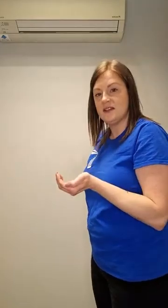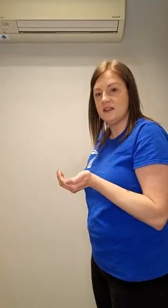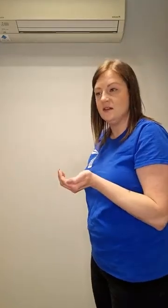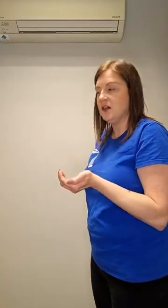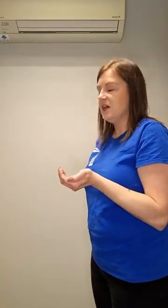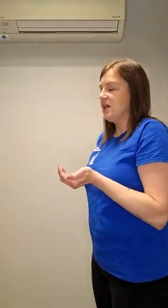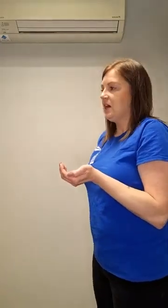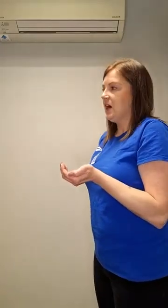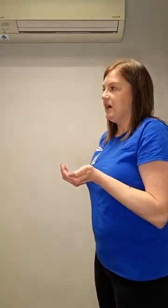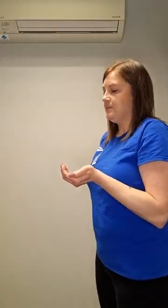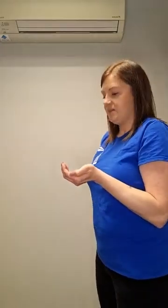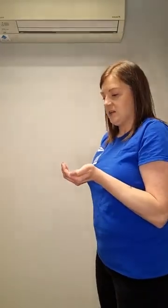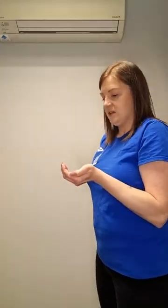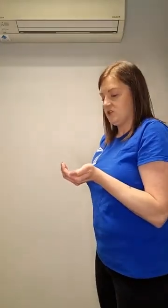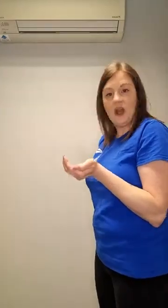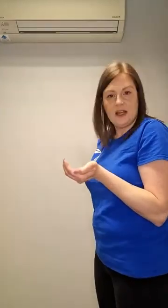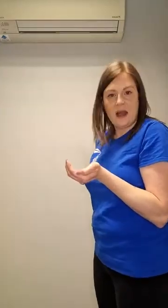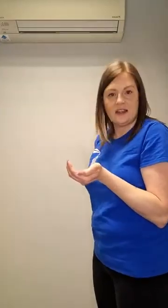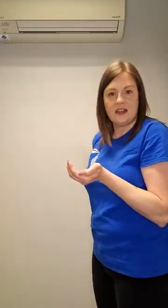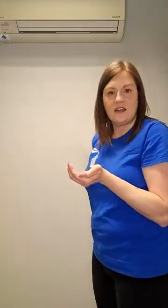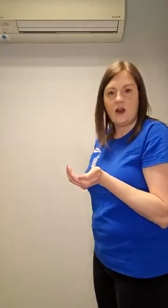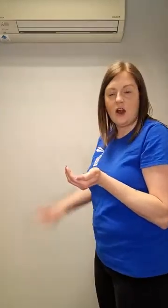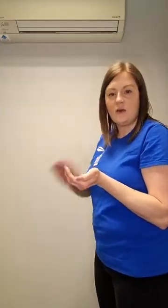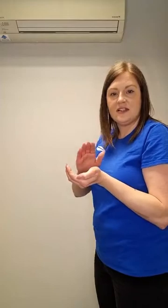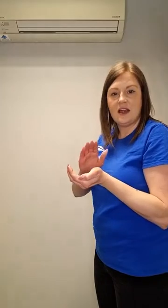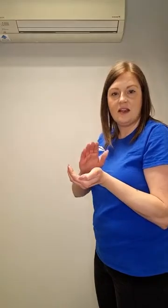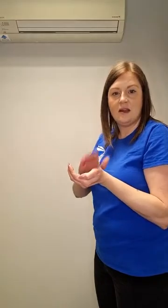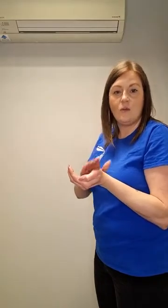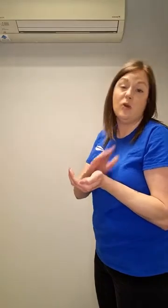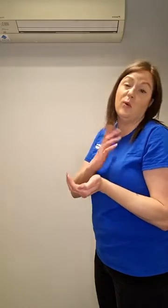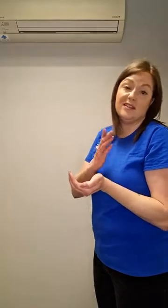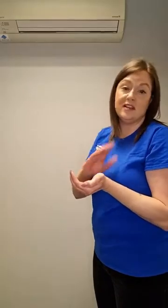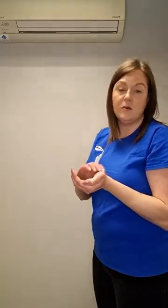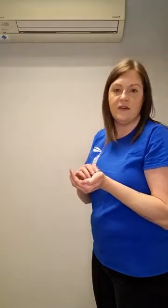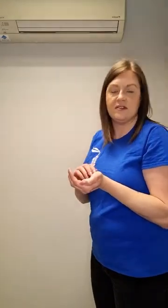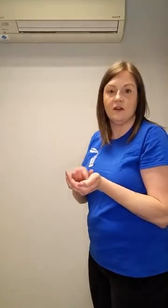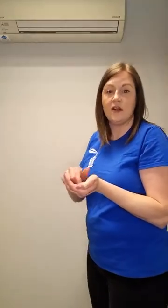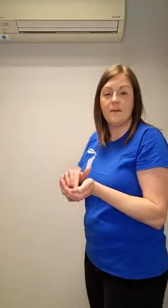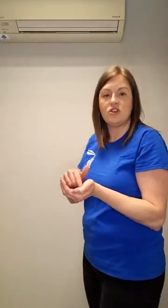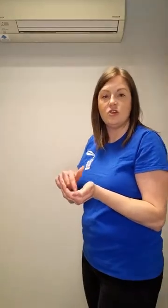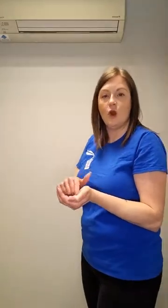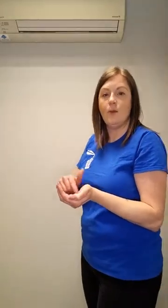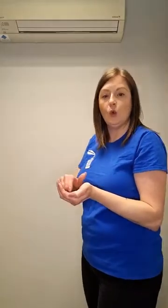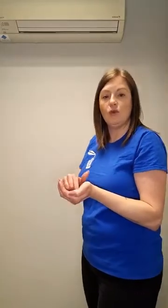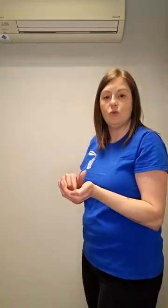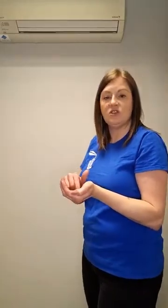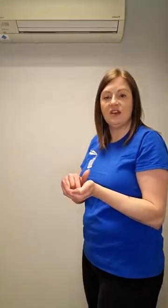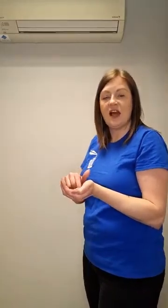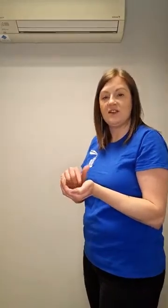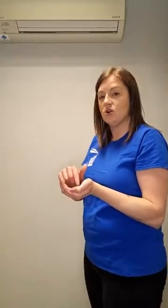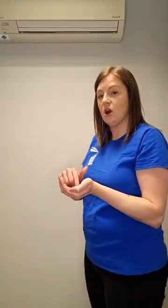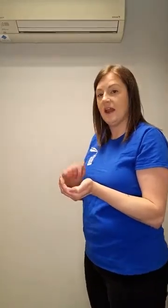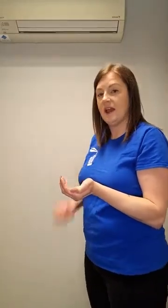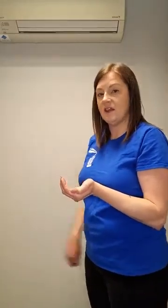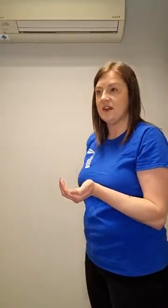and tightly packed together. I always say, and we always say to be fair at Signalong, imagine you've got a pool of water in your hand and you can't let any of it